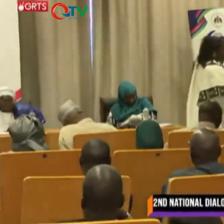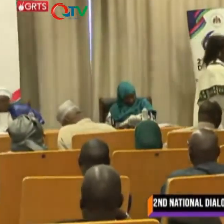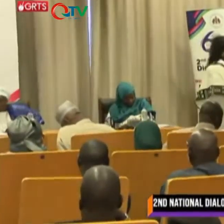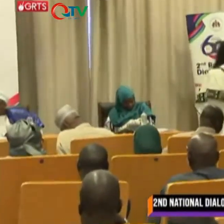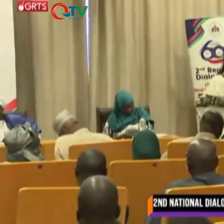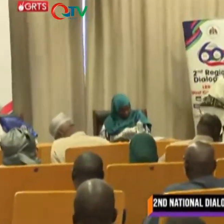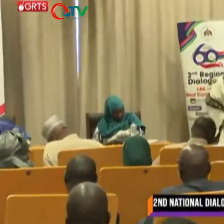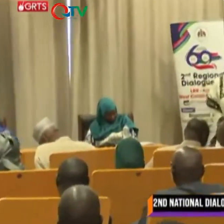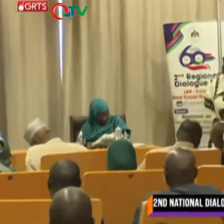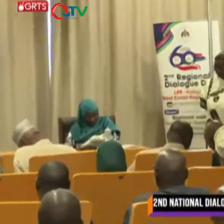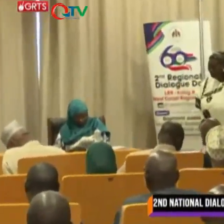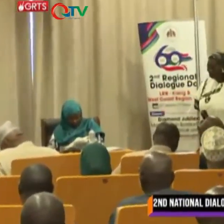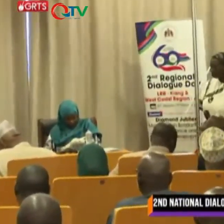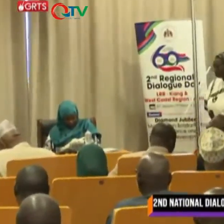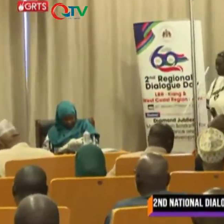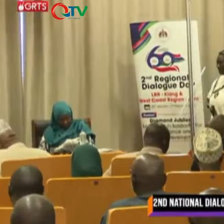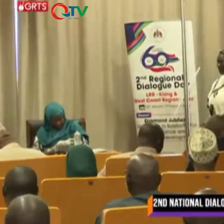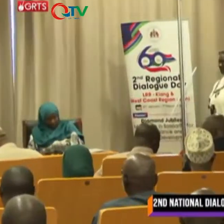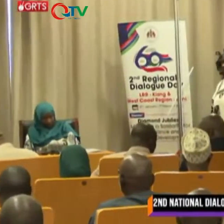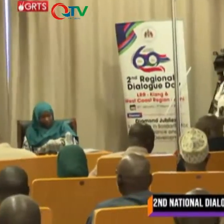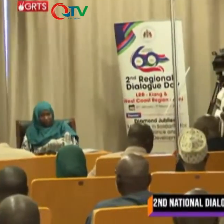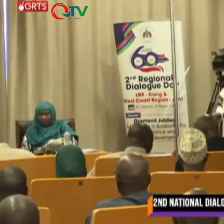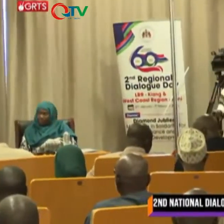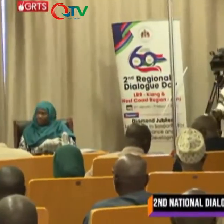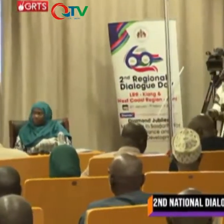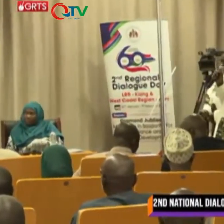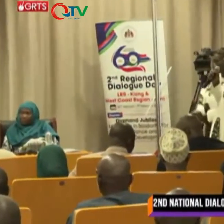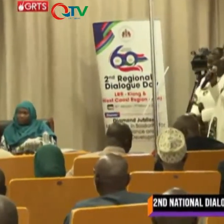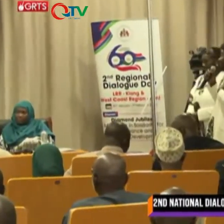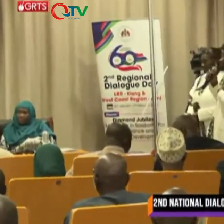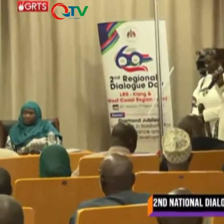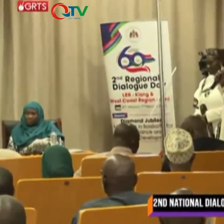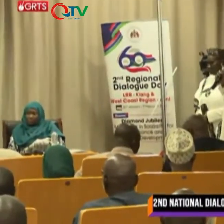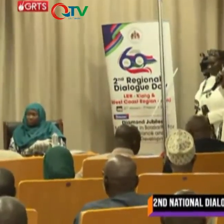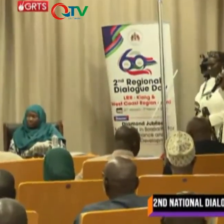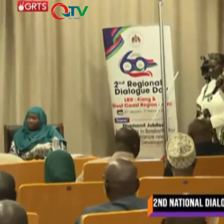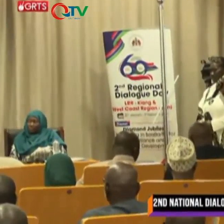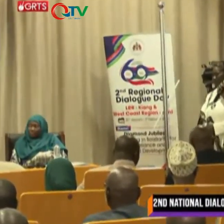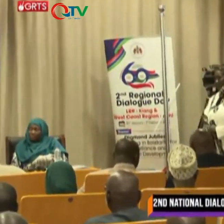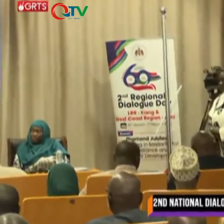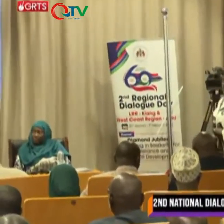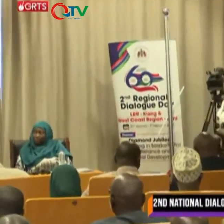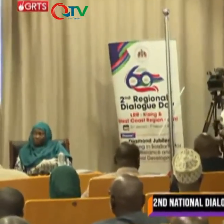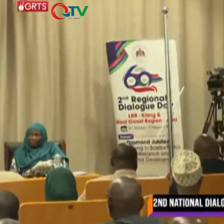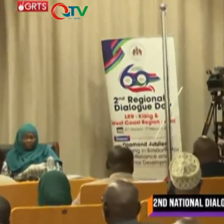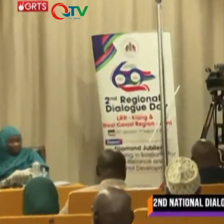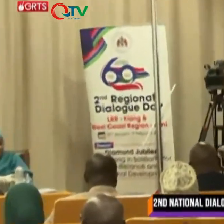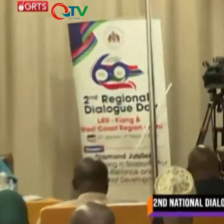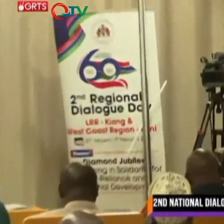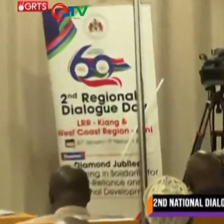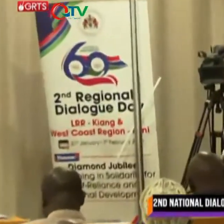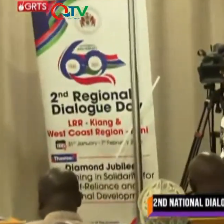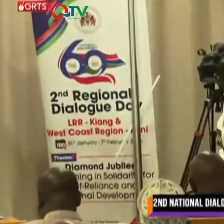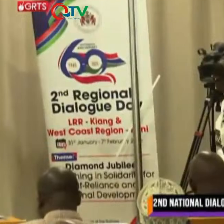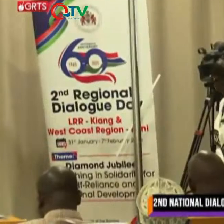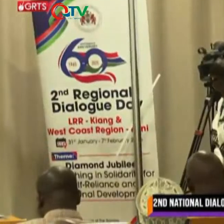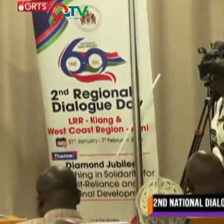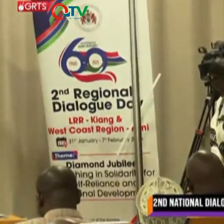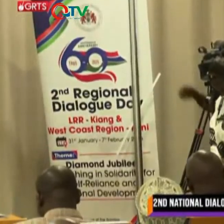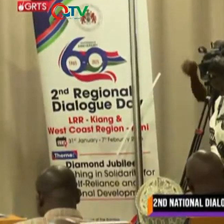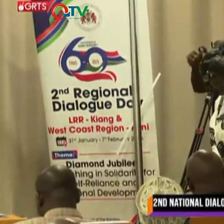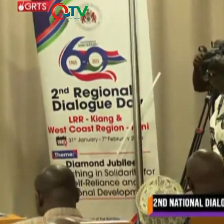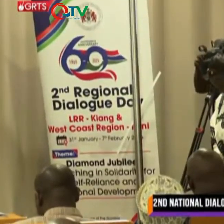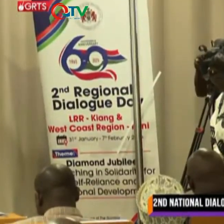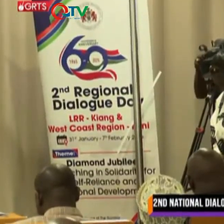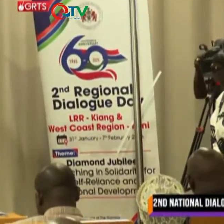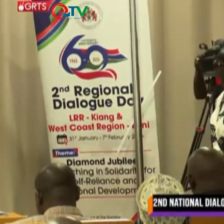Animbara Gambia. Ndafola family yako happy independence in advance. Na alfal